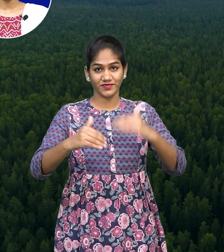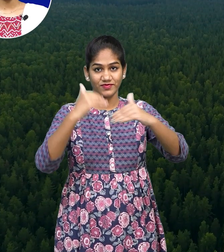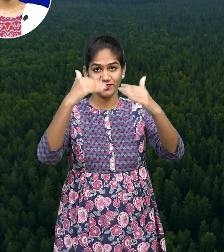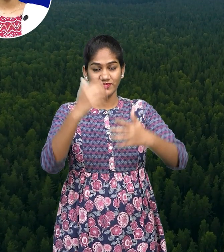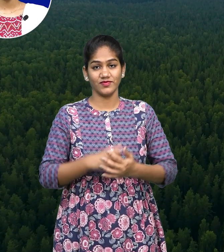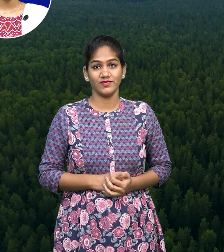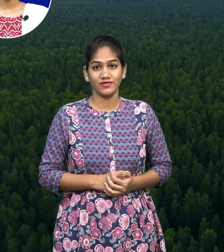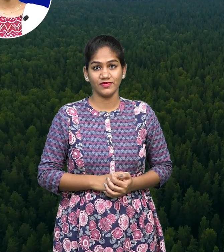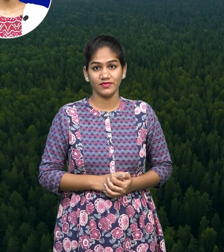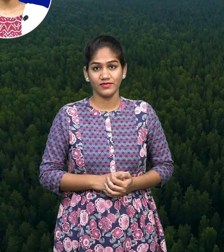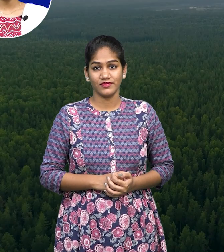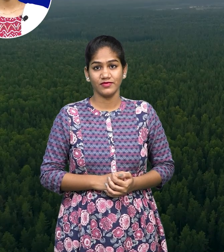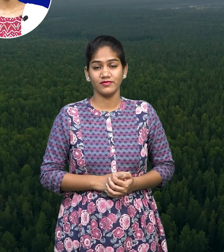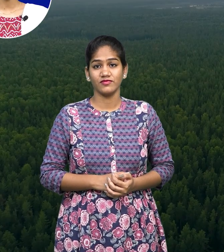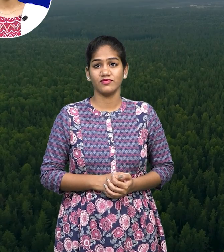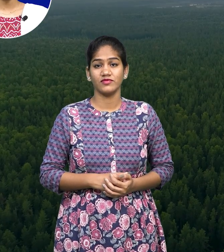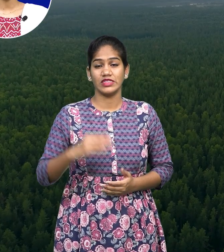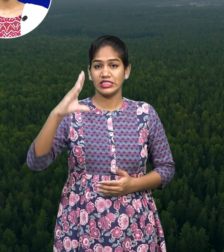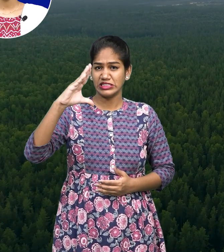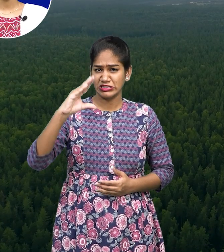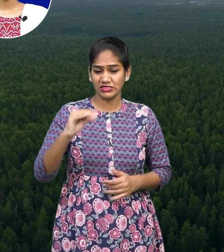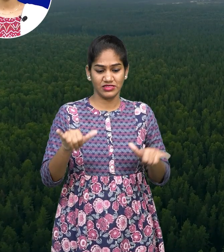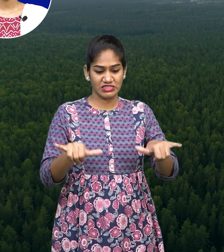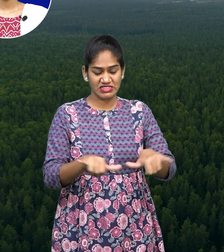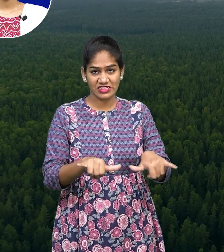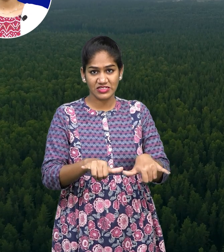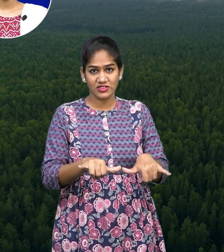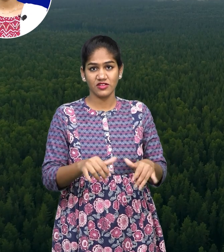development of degraded forest land.